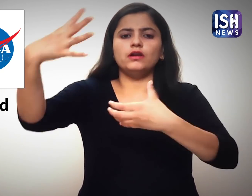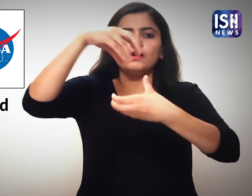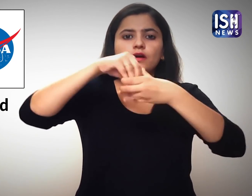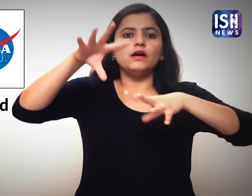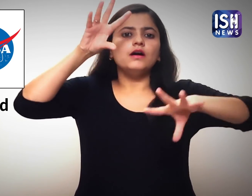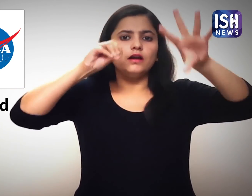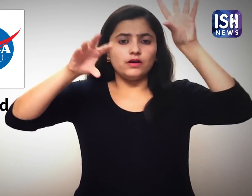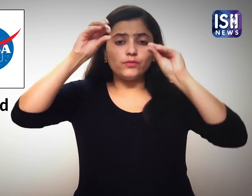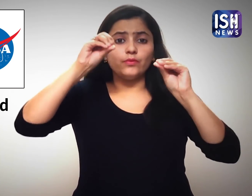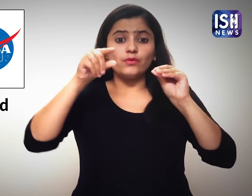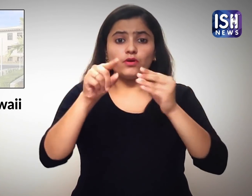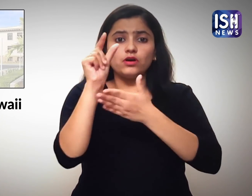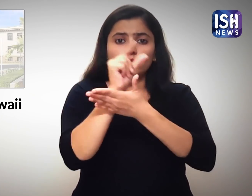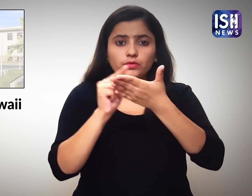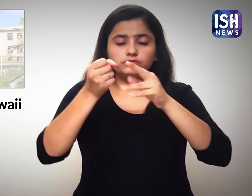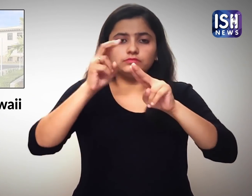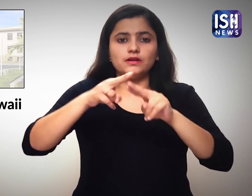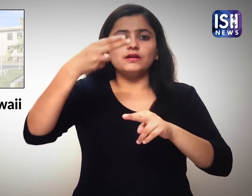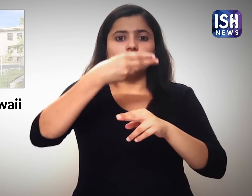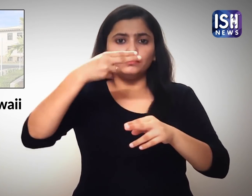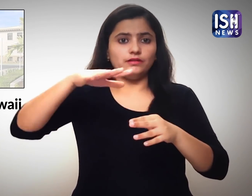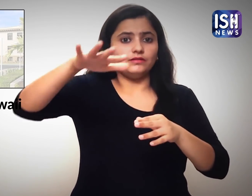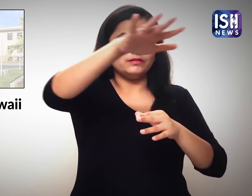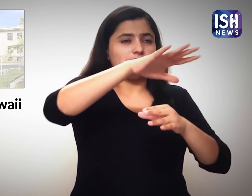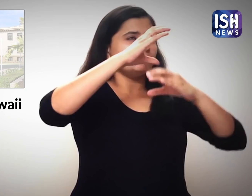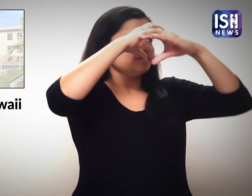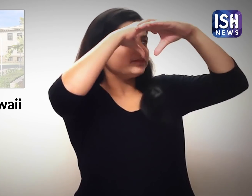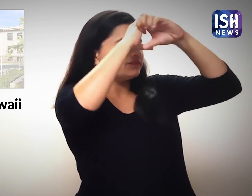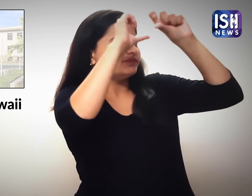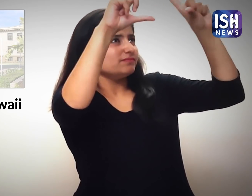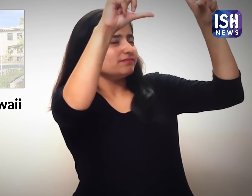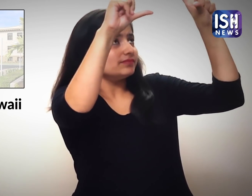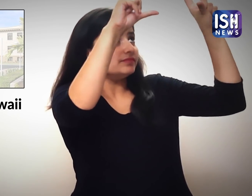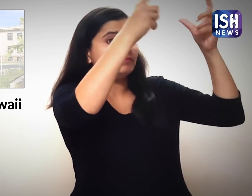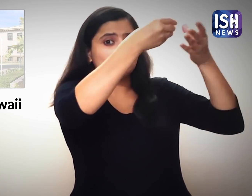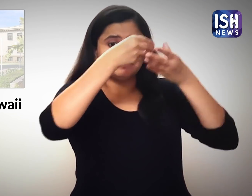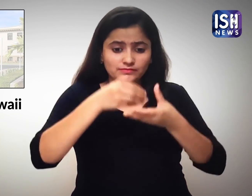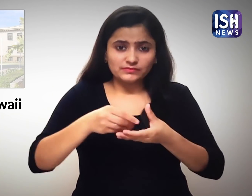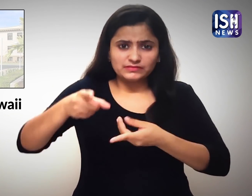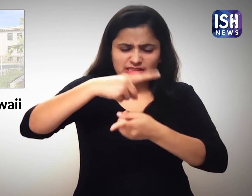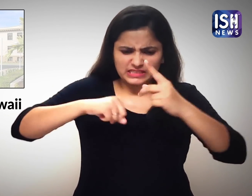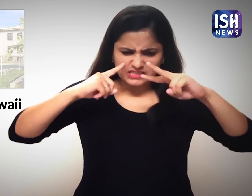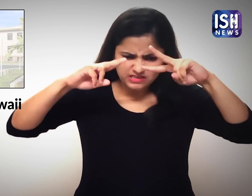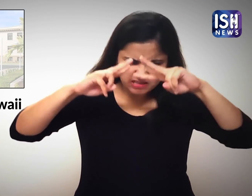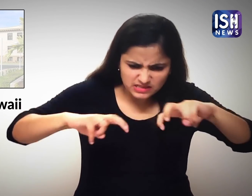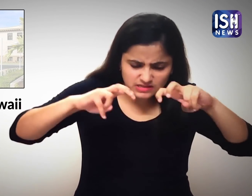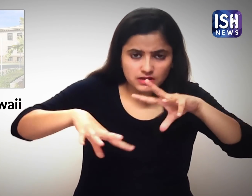which allows students to analyse images taken by a telescope positioned at the University of Hawaii.